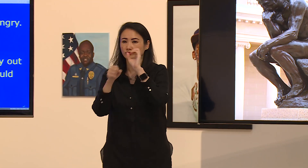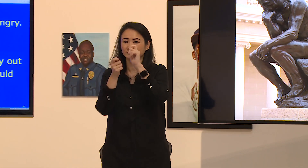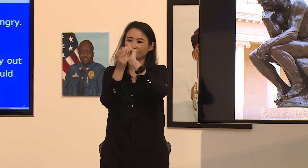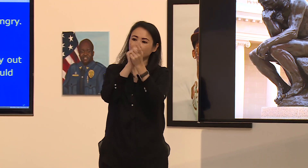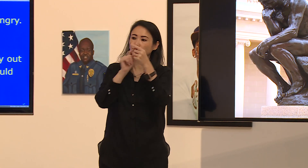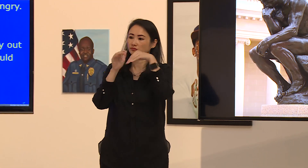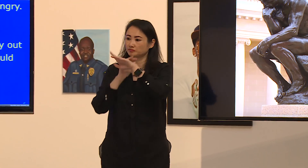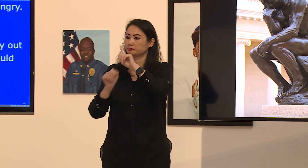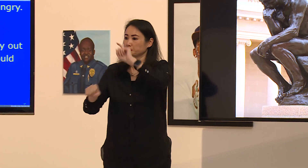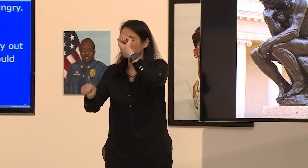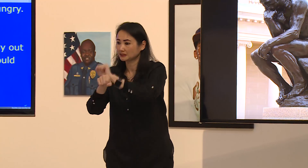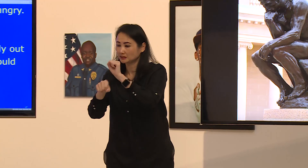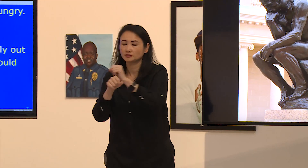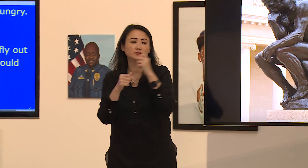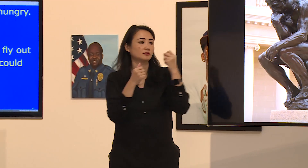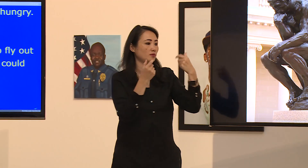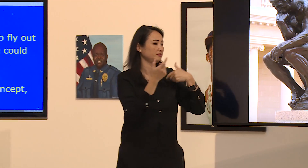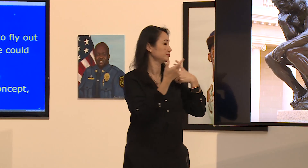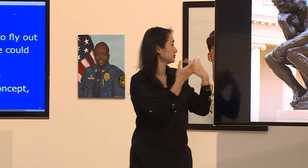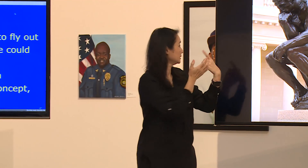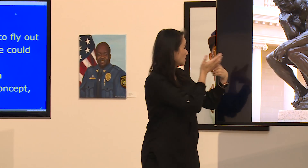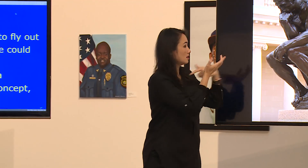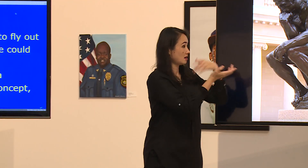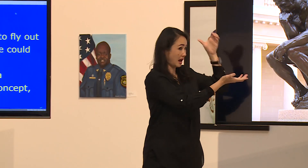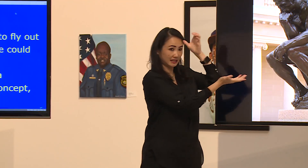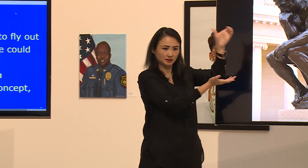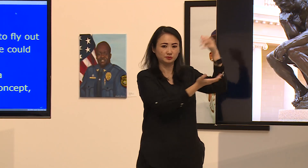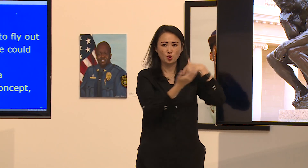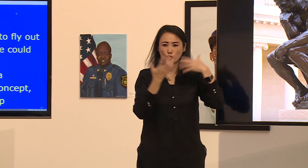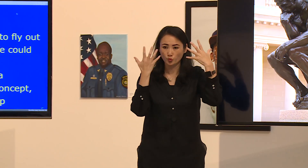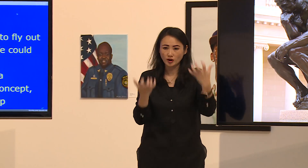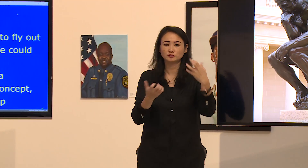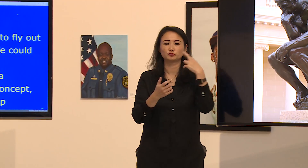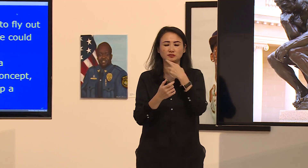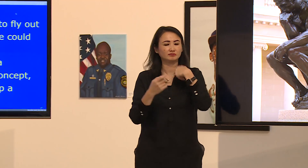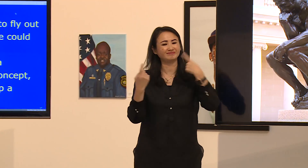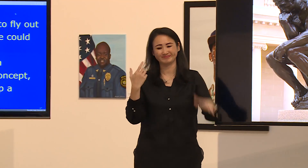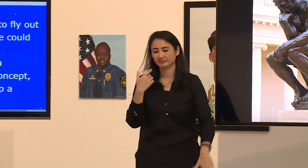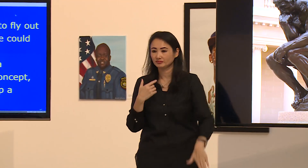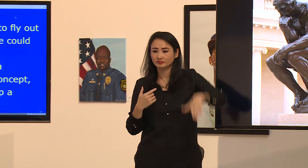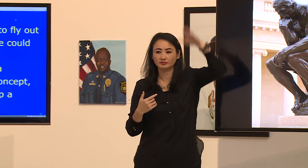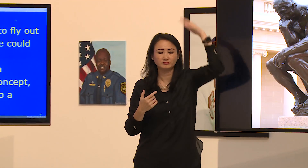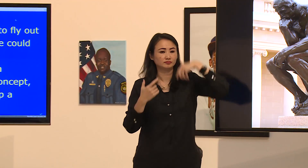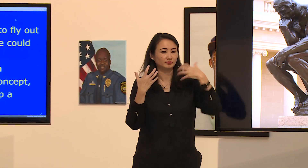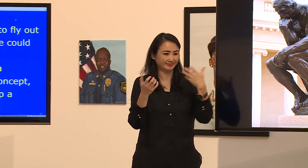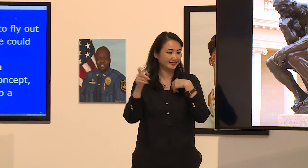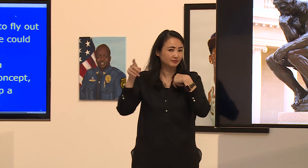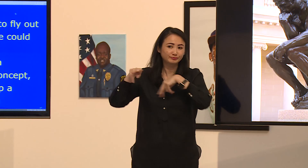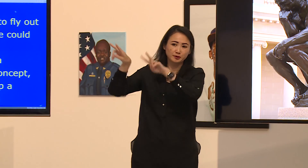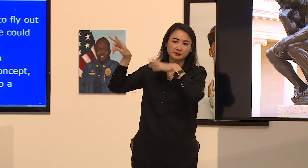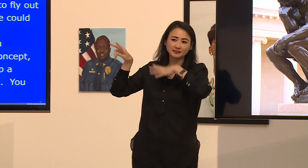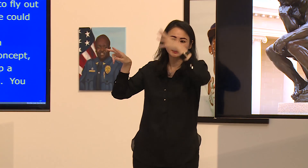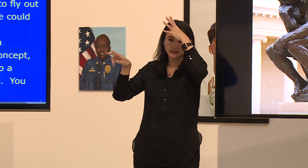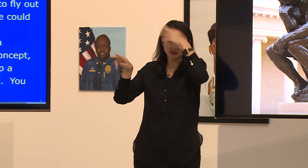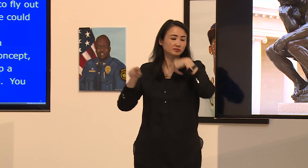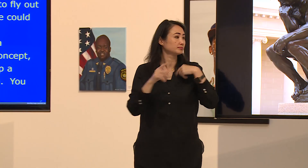fruition. You really need to be open to change and figure out how to take that concept to become